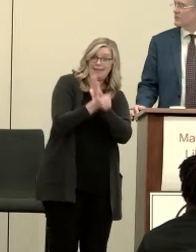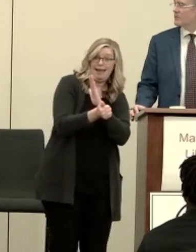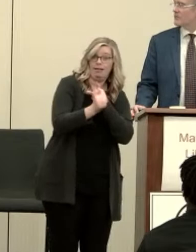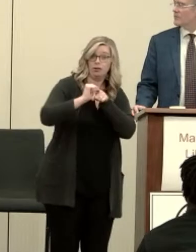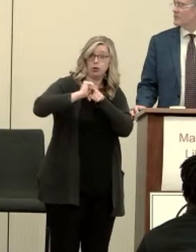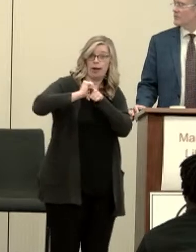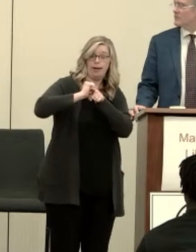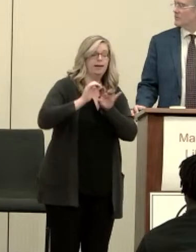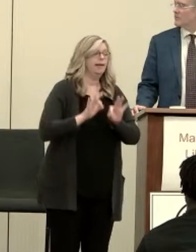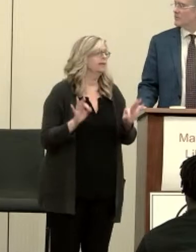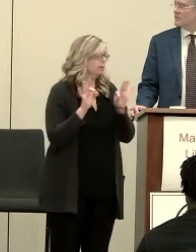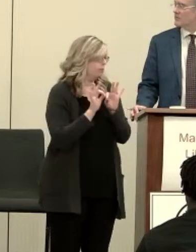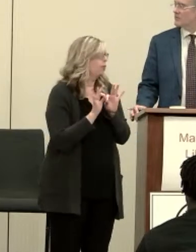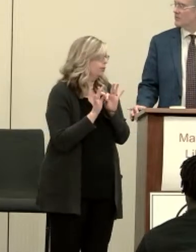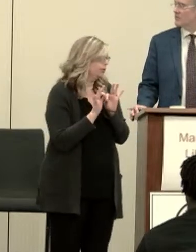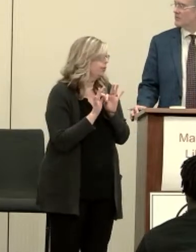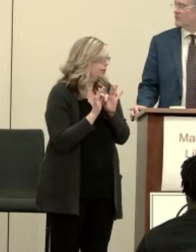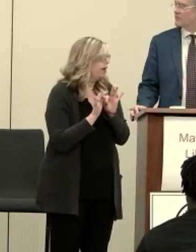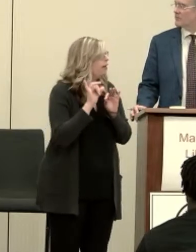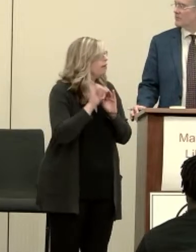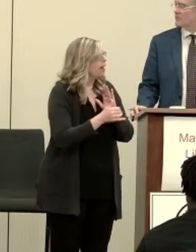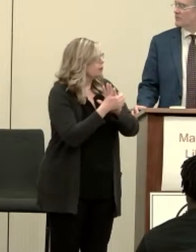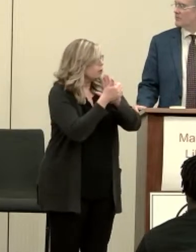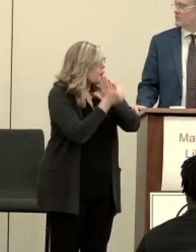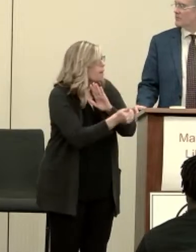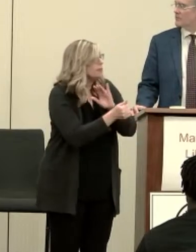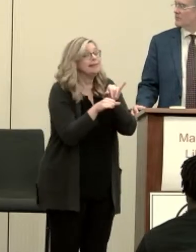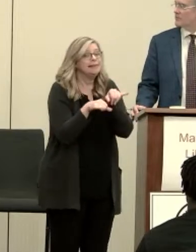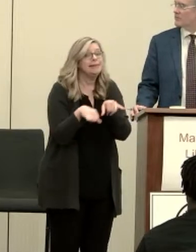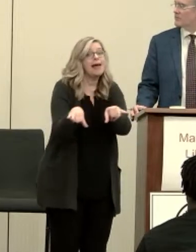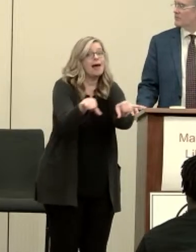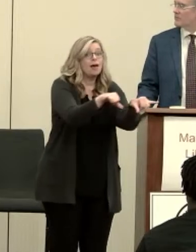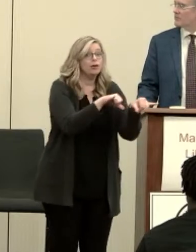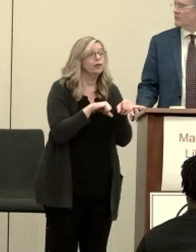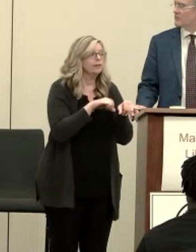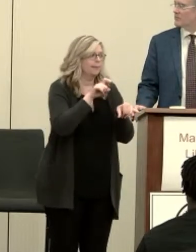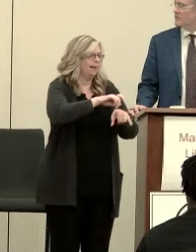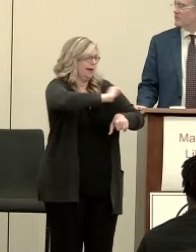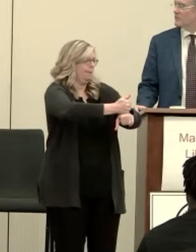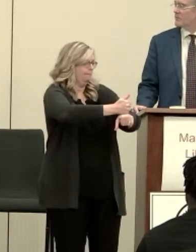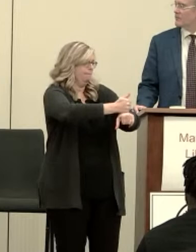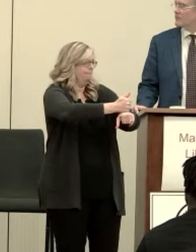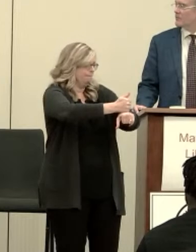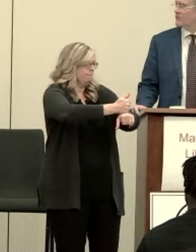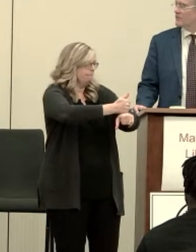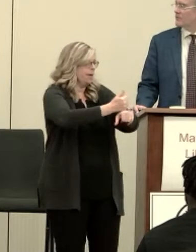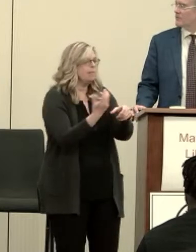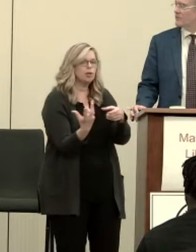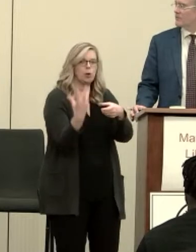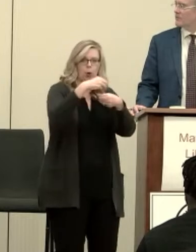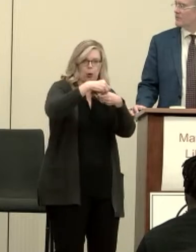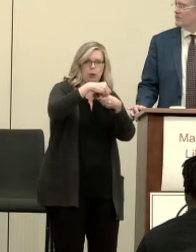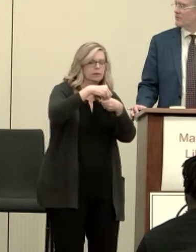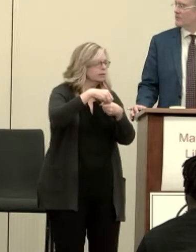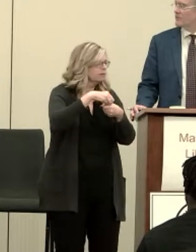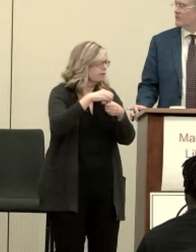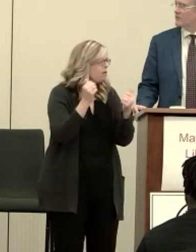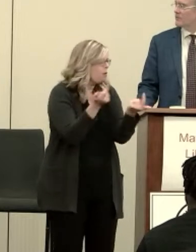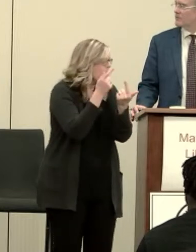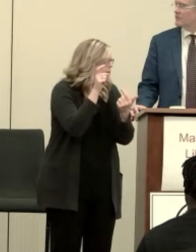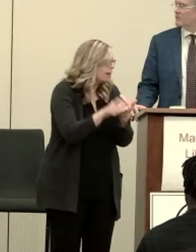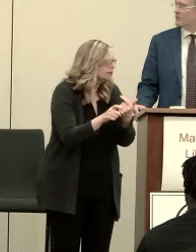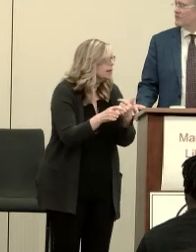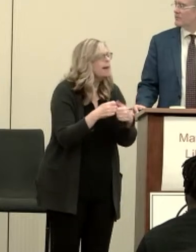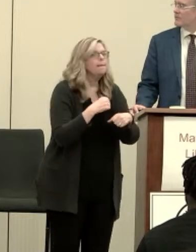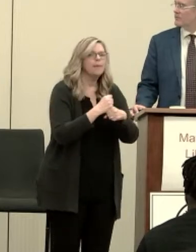important. Competency-based standards need to be created in an inclusive manner so that we can reduce the turnover